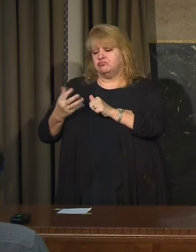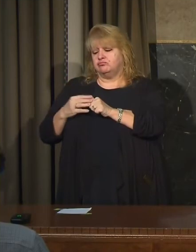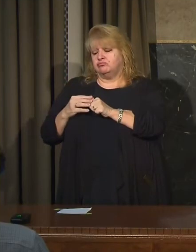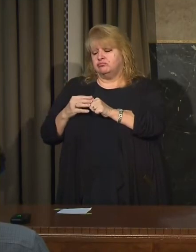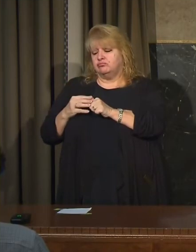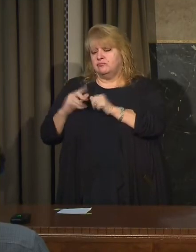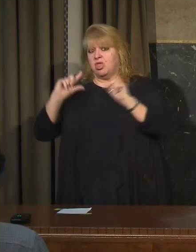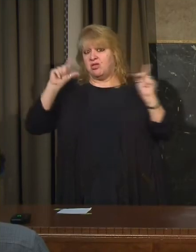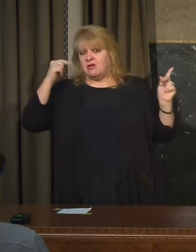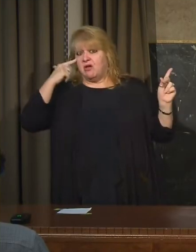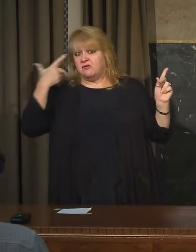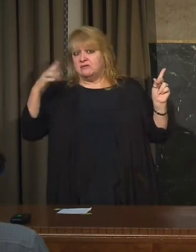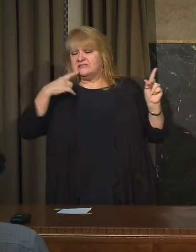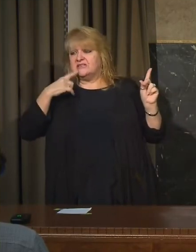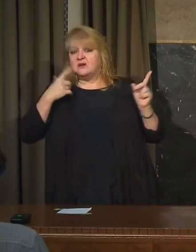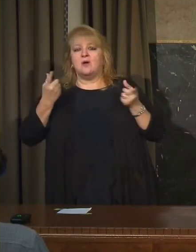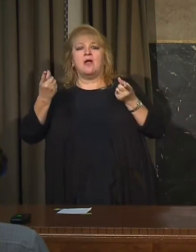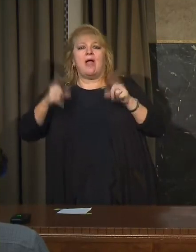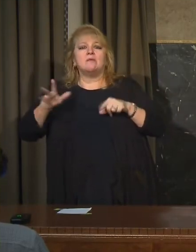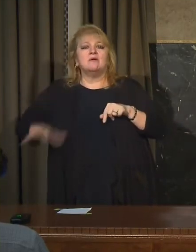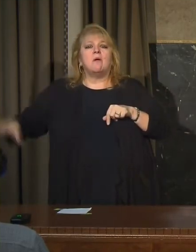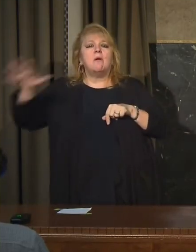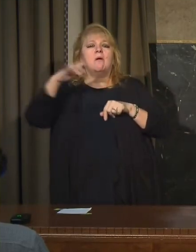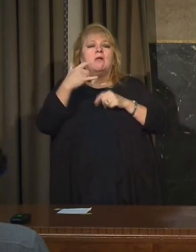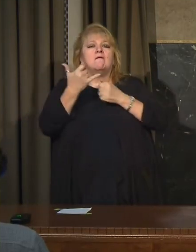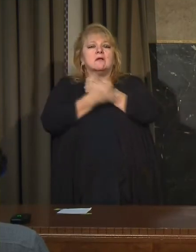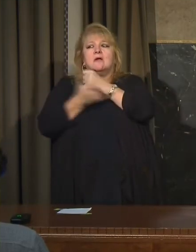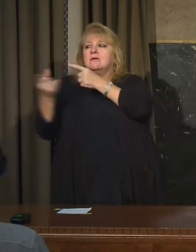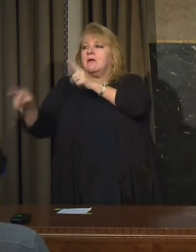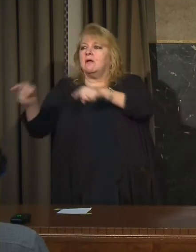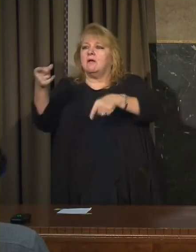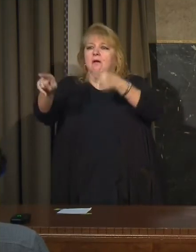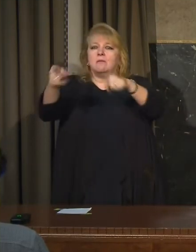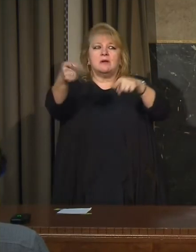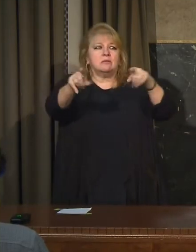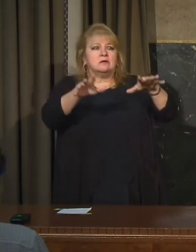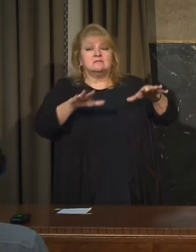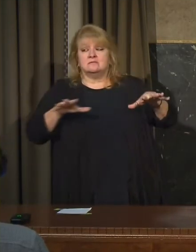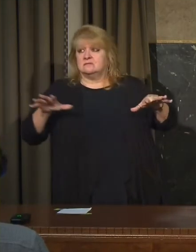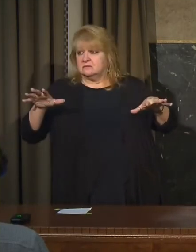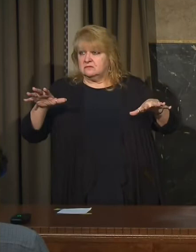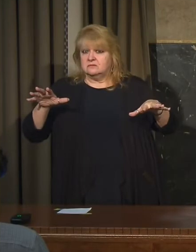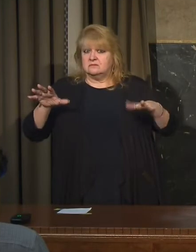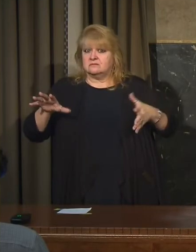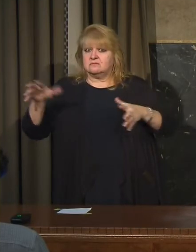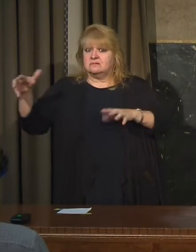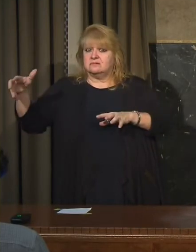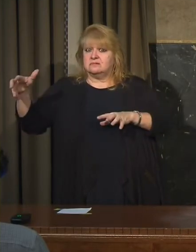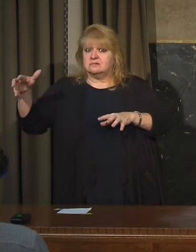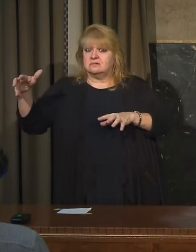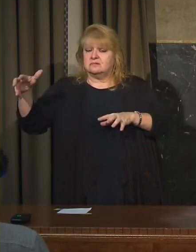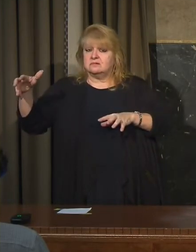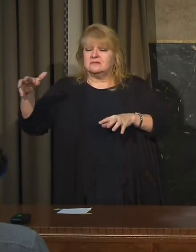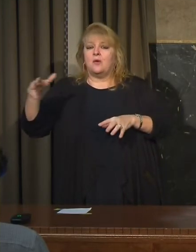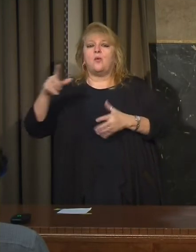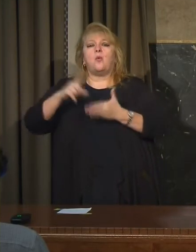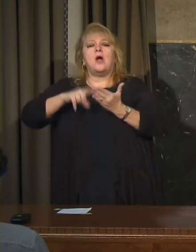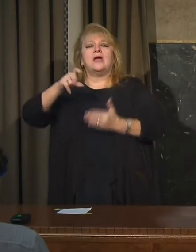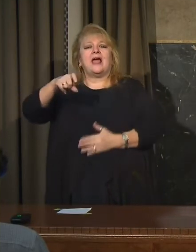as the governor said, there's a lot going on around the country today. And I'll share with you one of the things I've had to